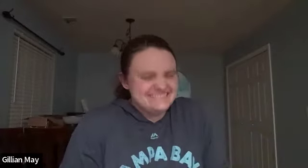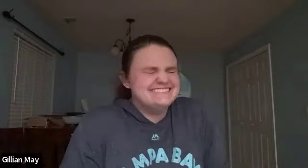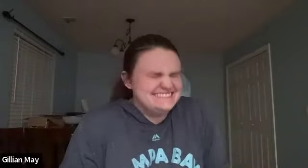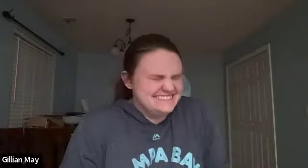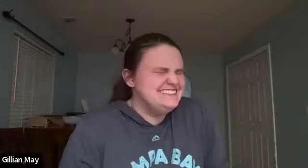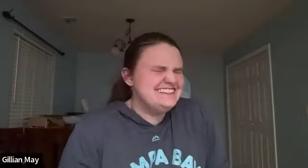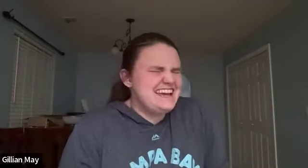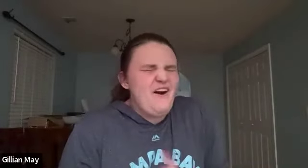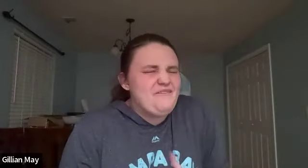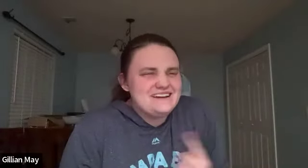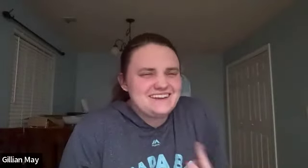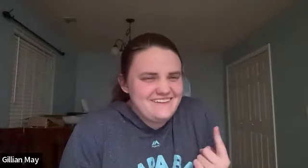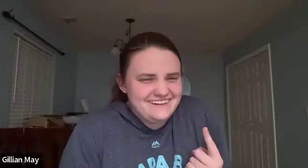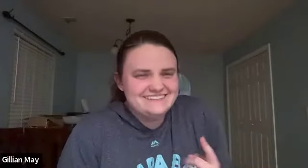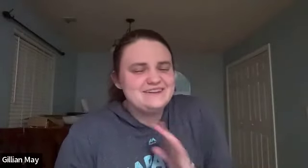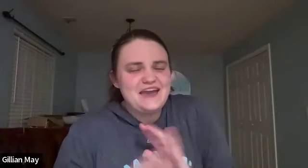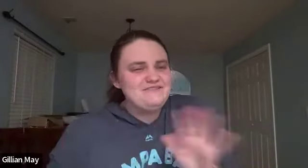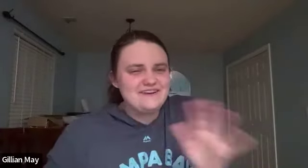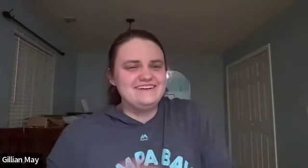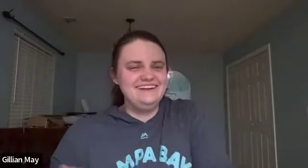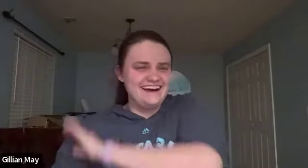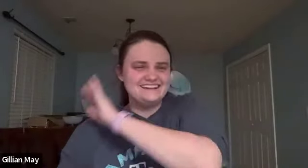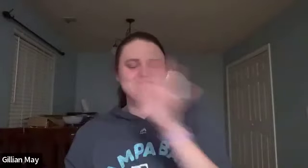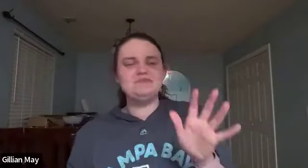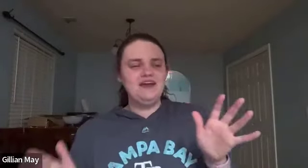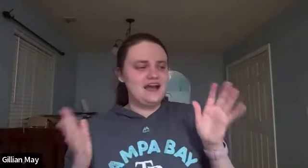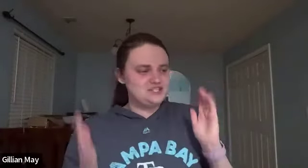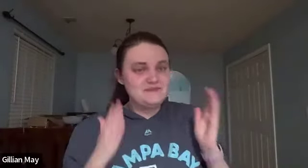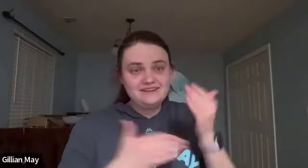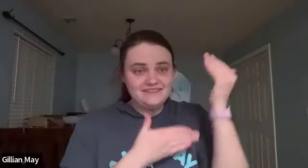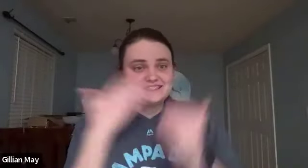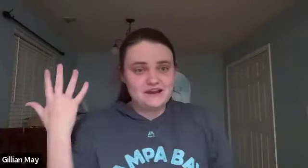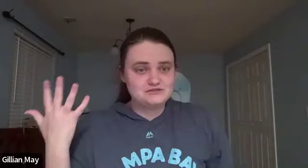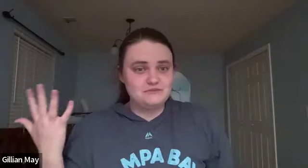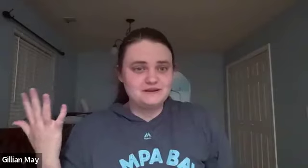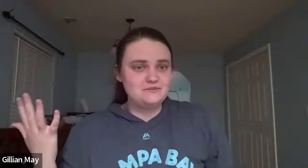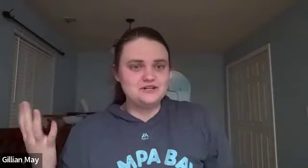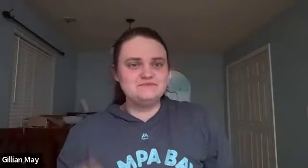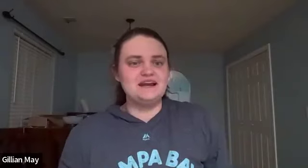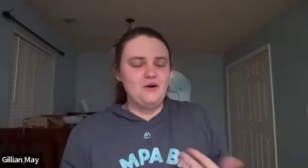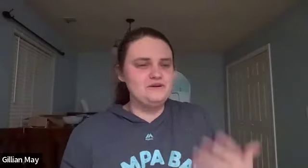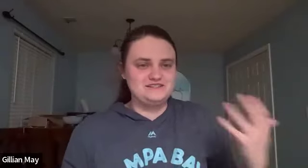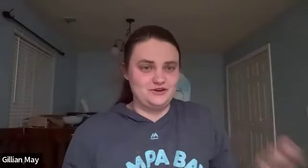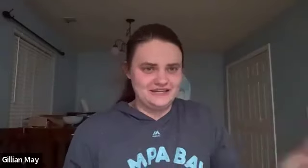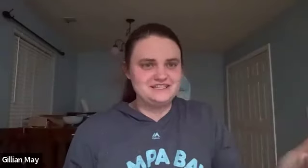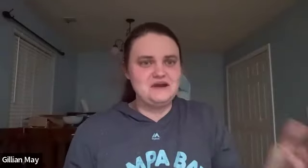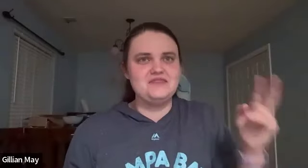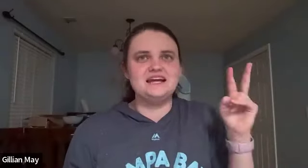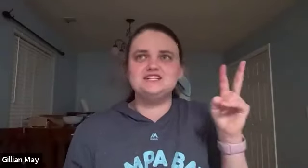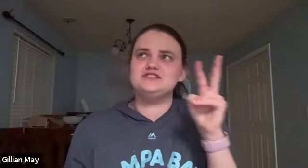signs. Always are, without fail. I should make a list of actual random words, but I always forget to, and then I just look